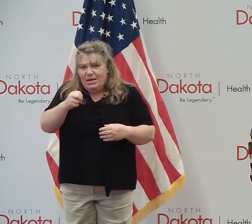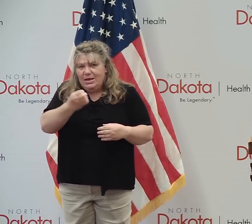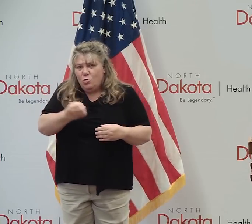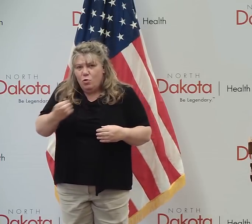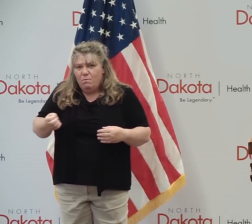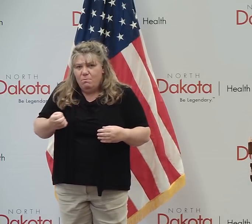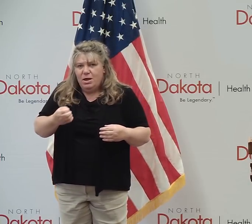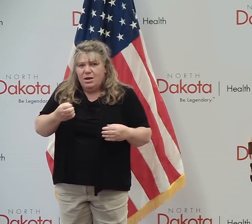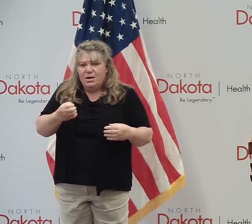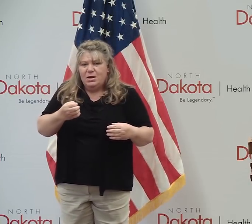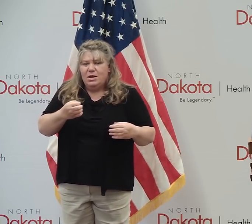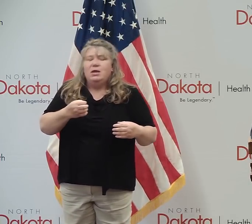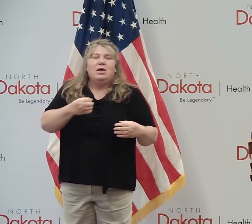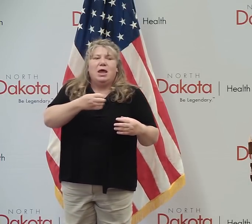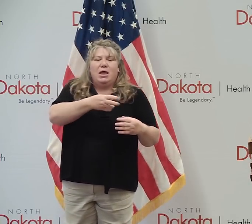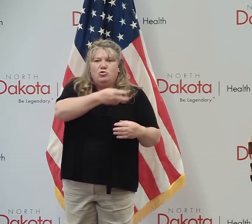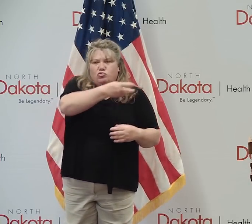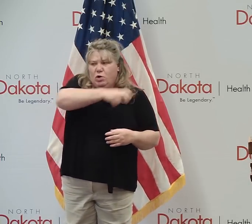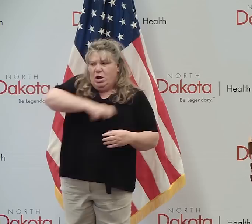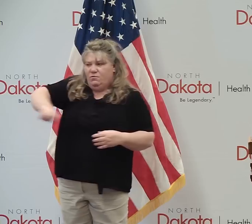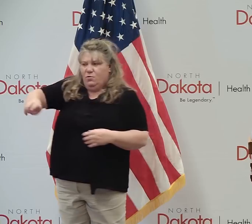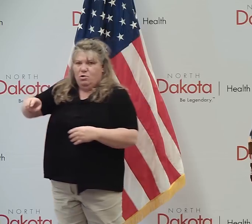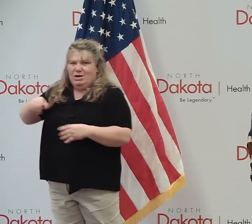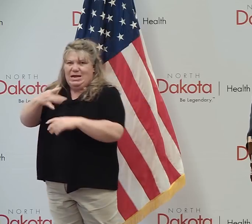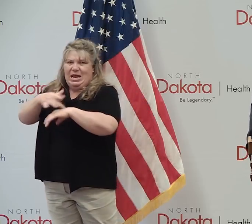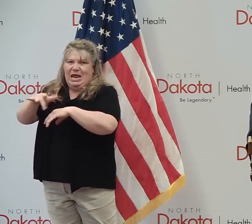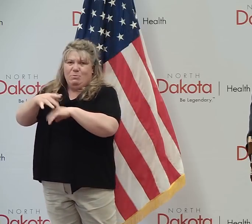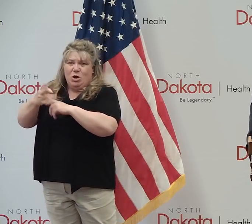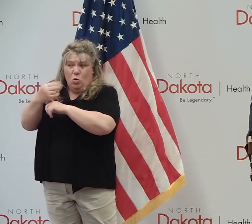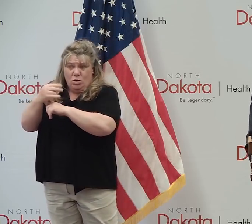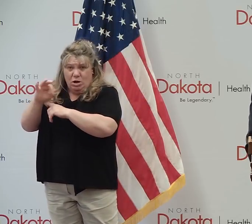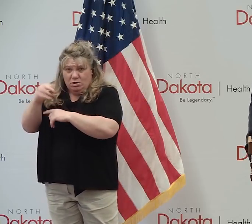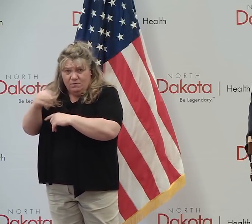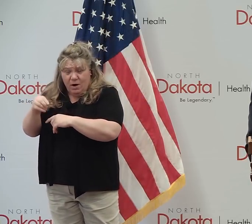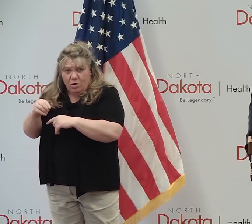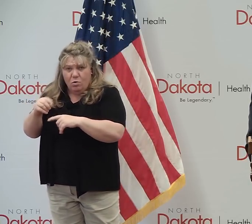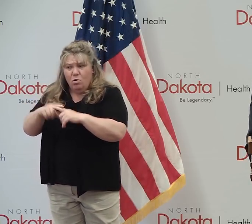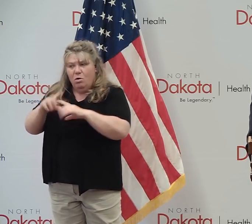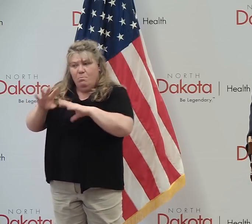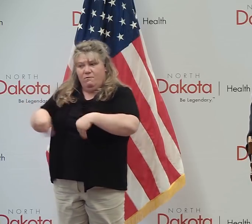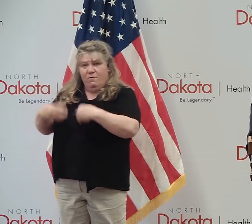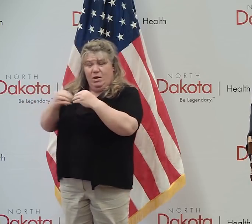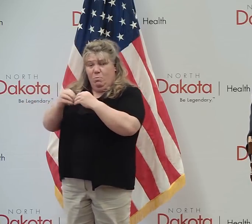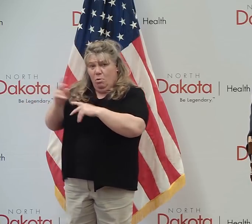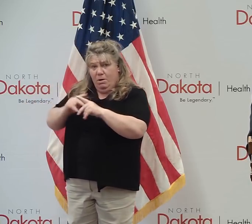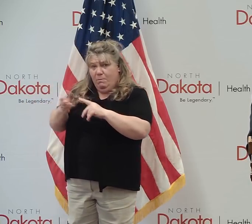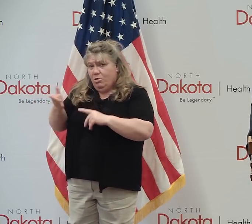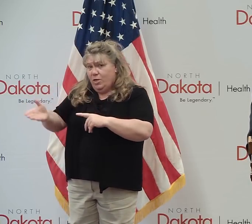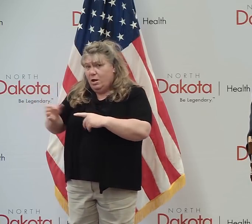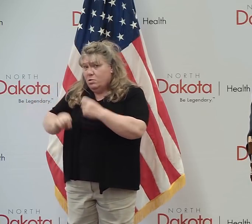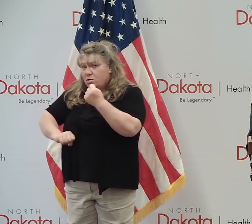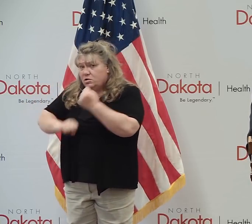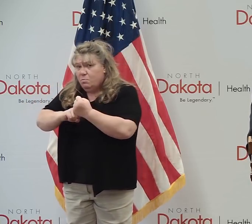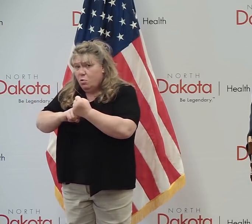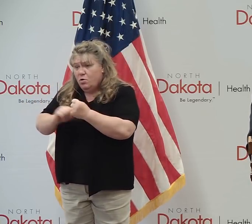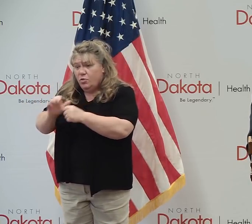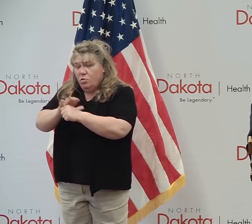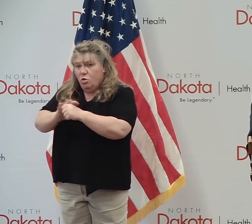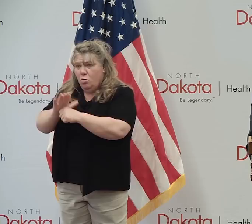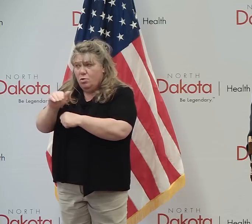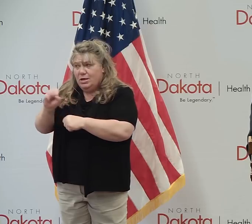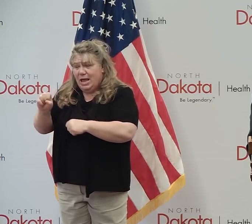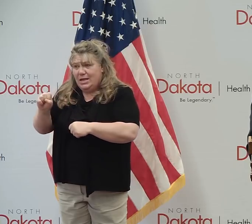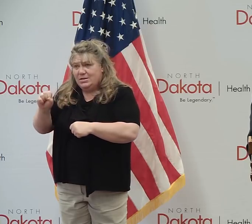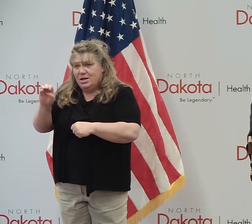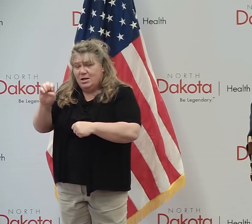in, staying in empty hotels in Fargo, but really just getting more people on the ground to support the local Cass and